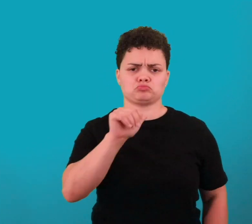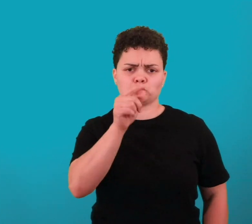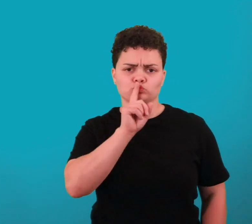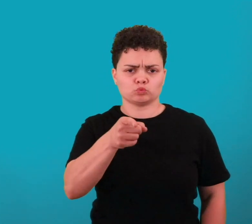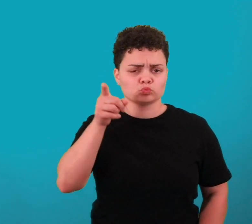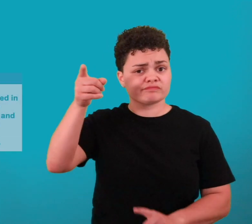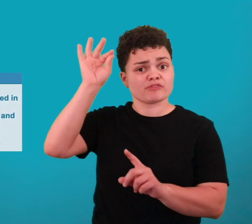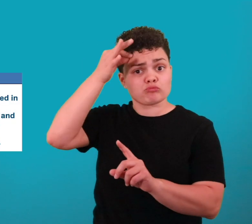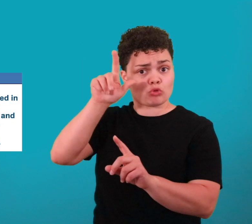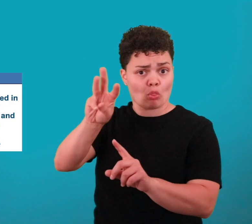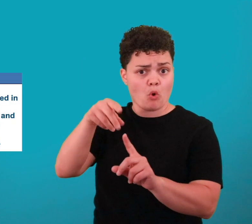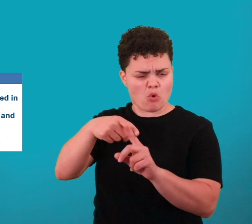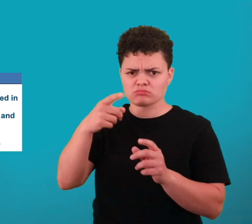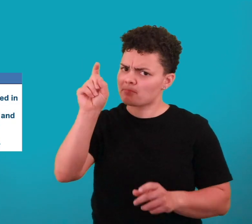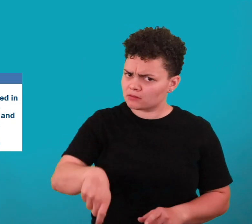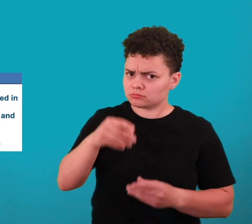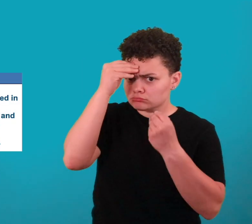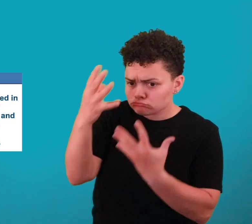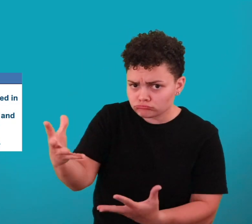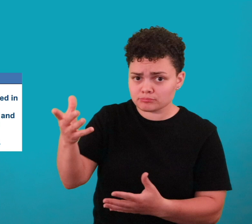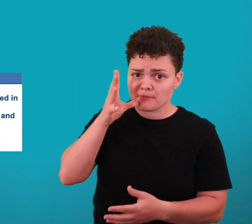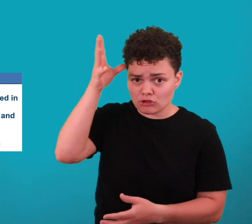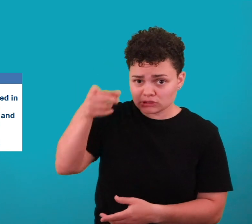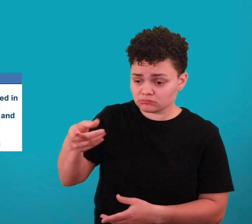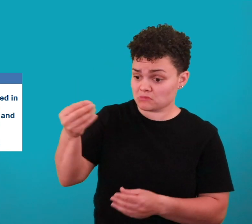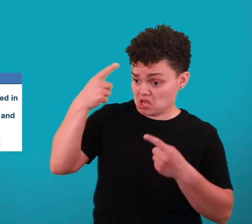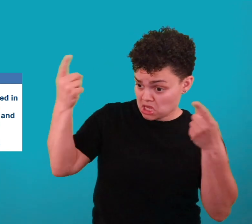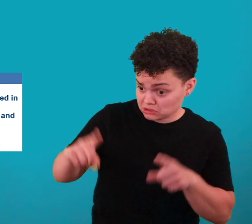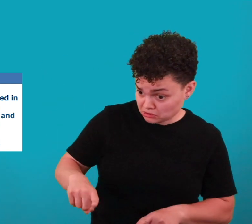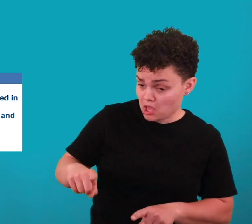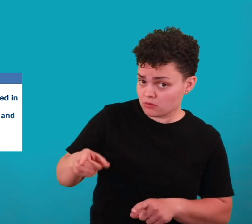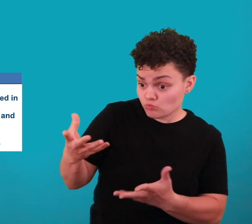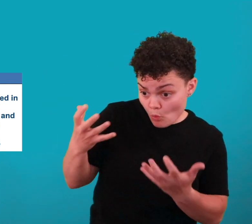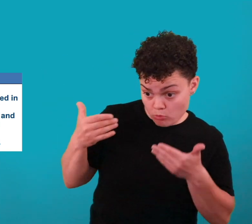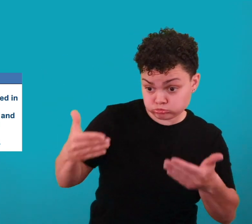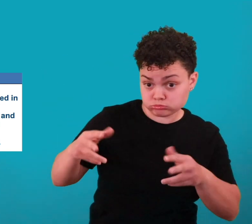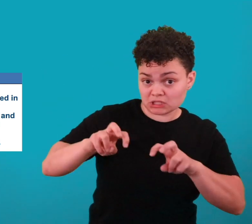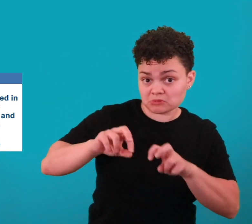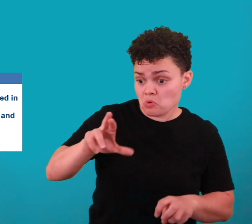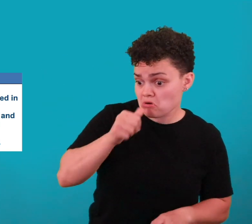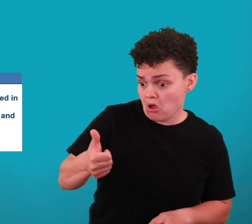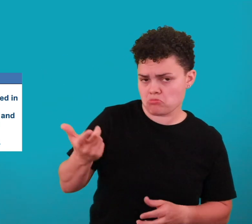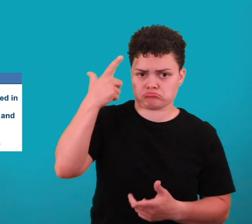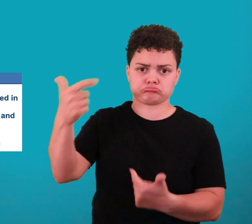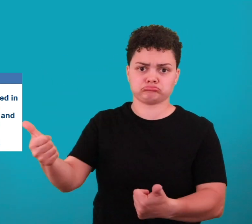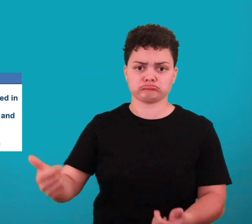in compliance with federal law, which requires both parental notification and consent. So it is a family choice to participate or not.